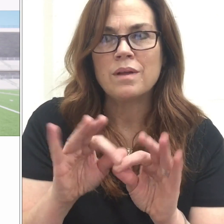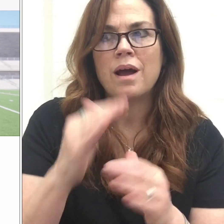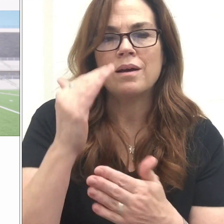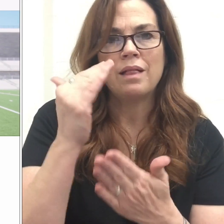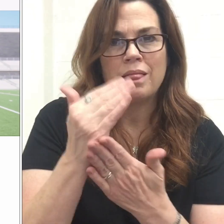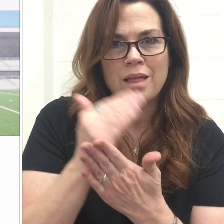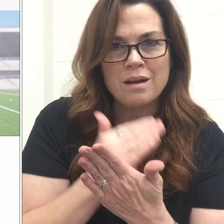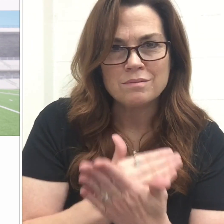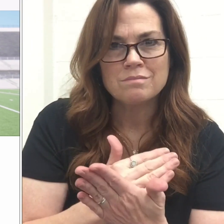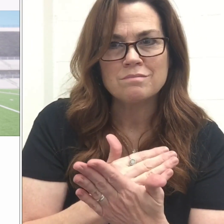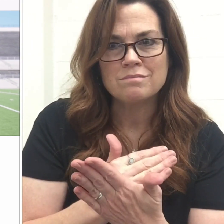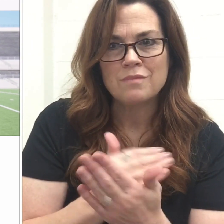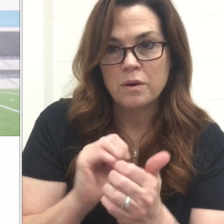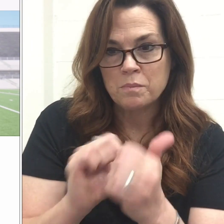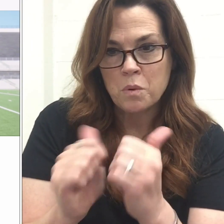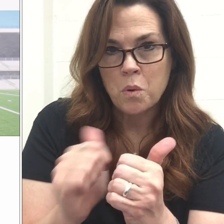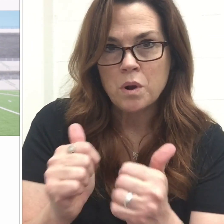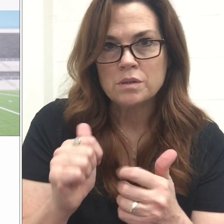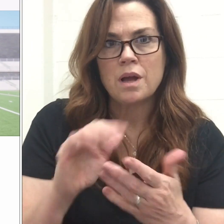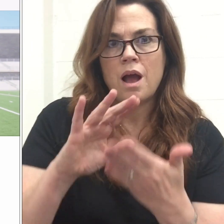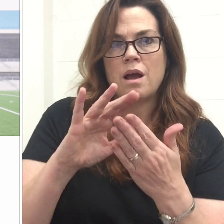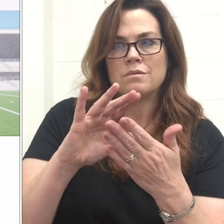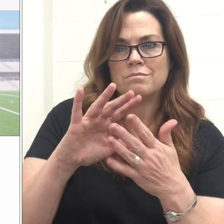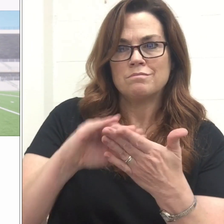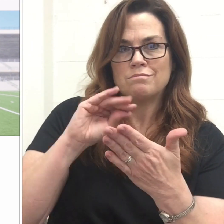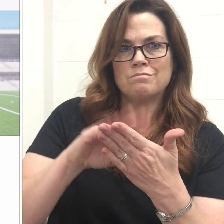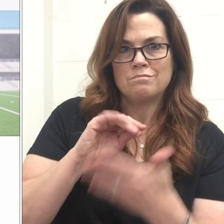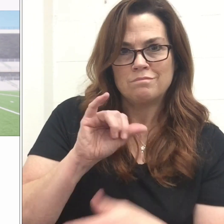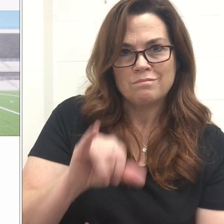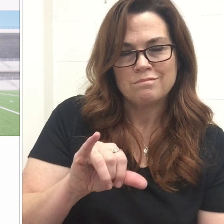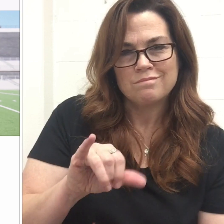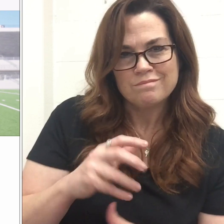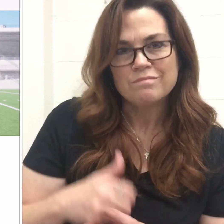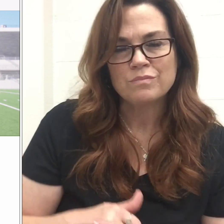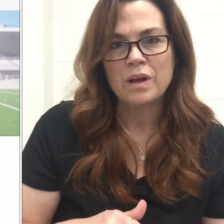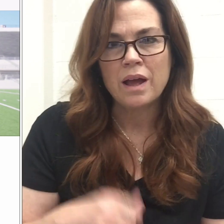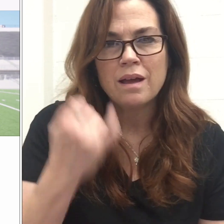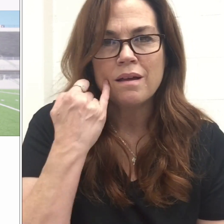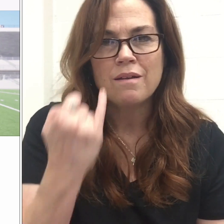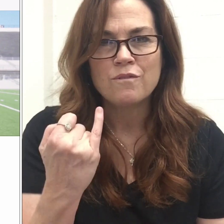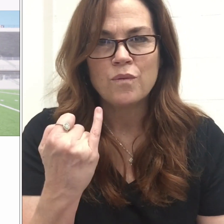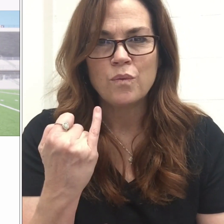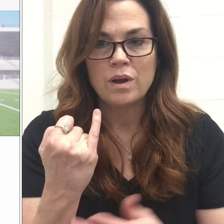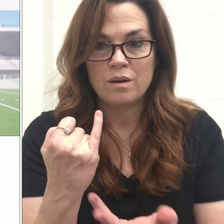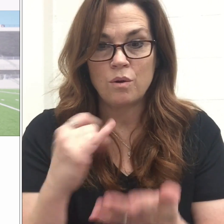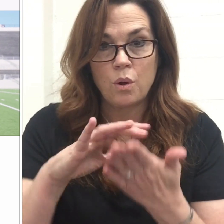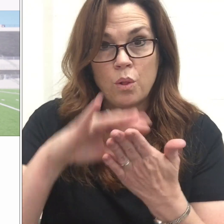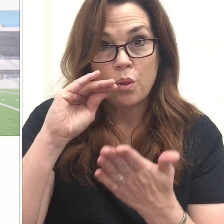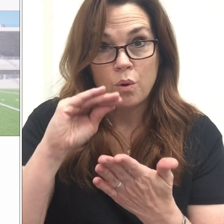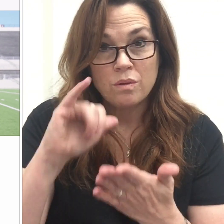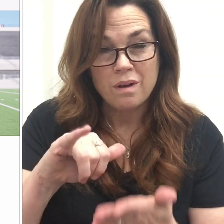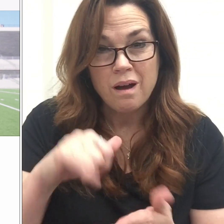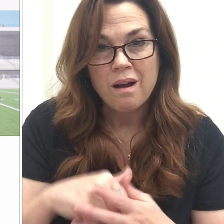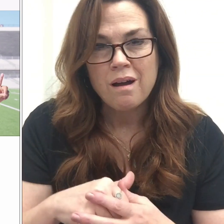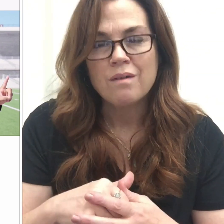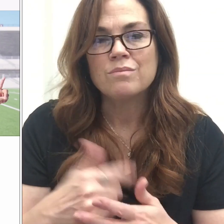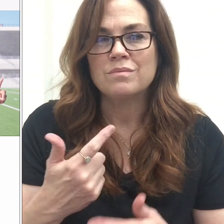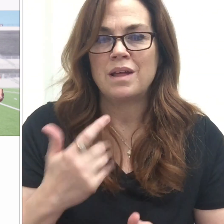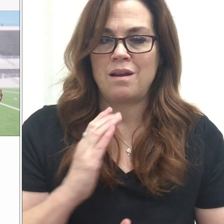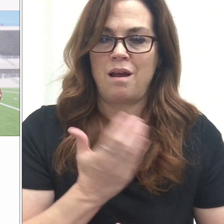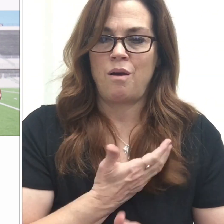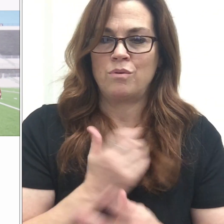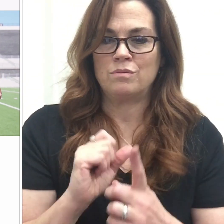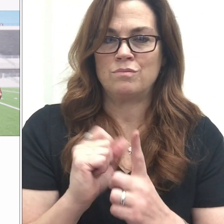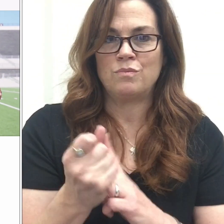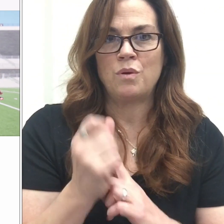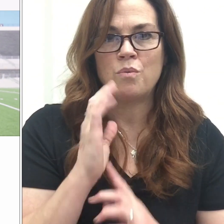of the getting it wrong, of the failure, is that it improves our situation rather than holding